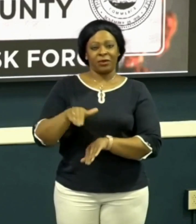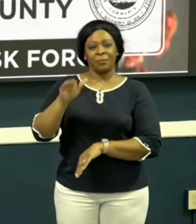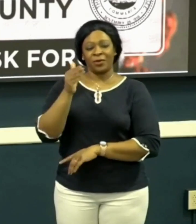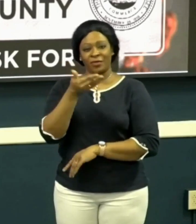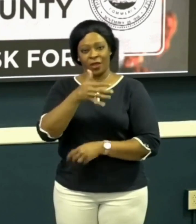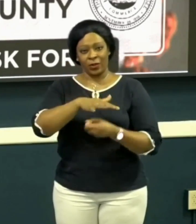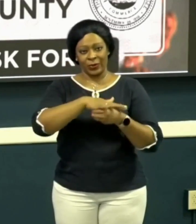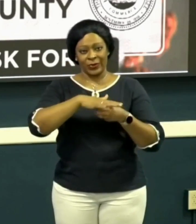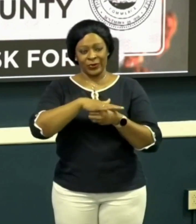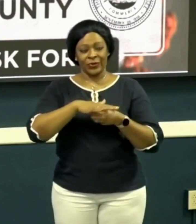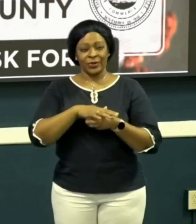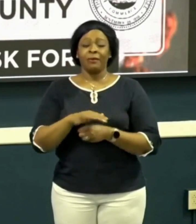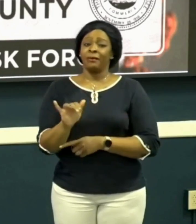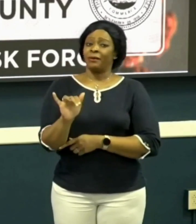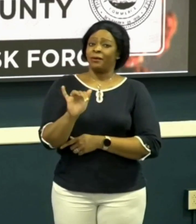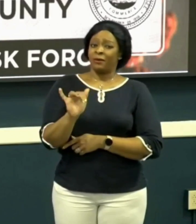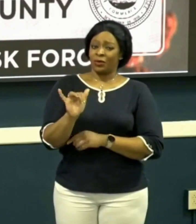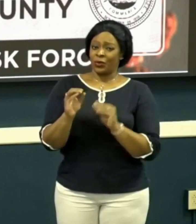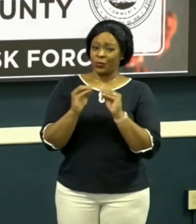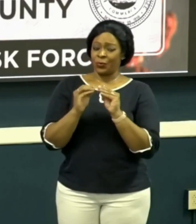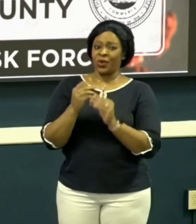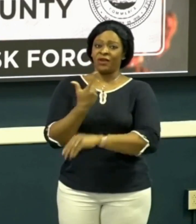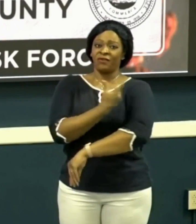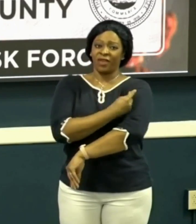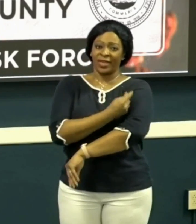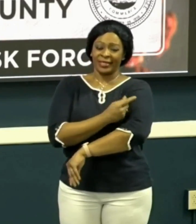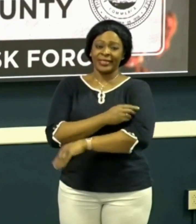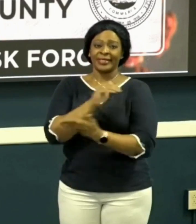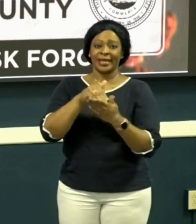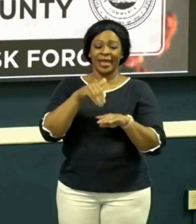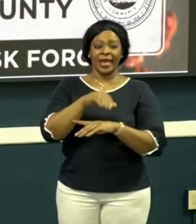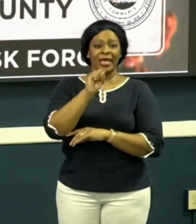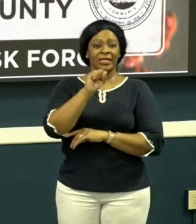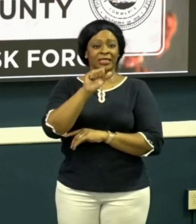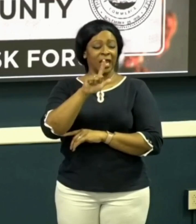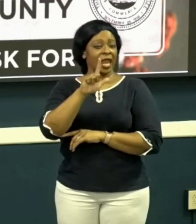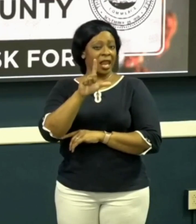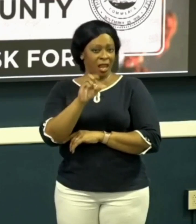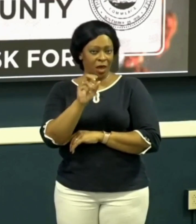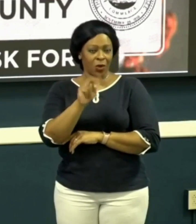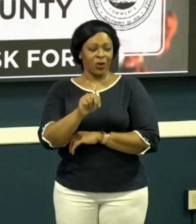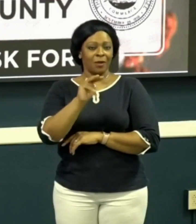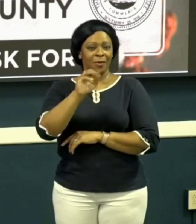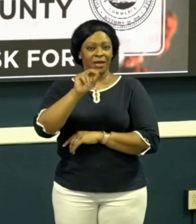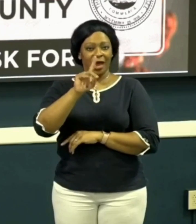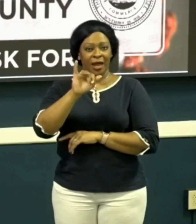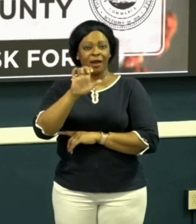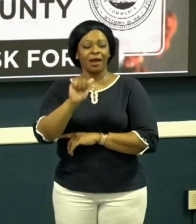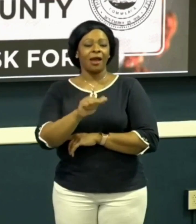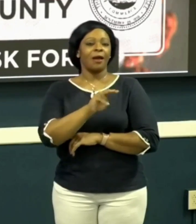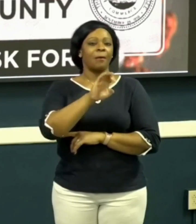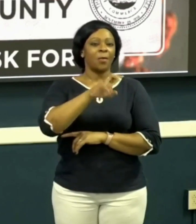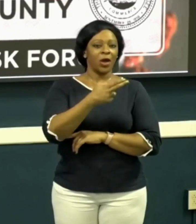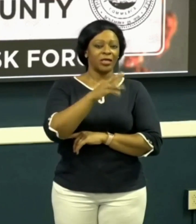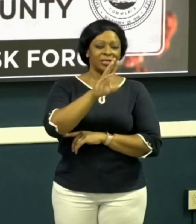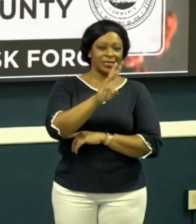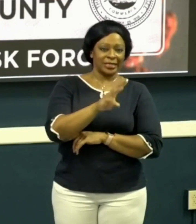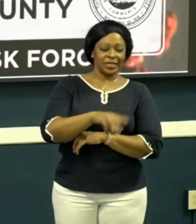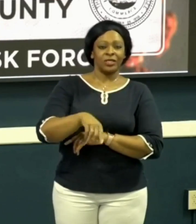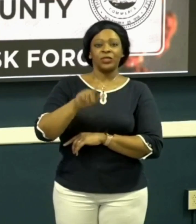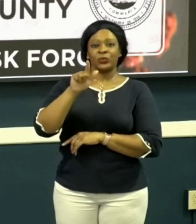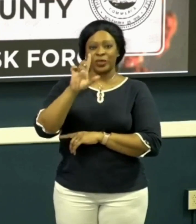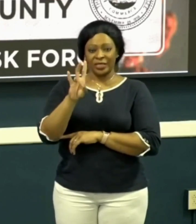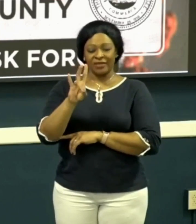older. Additional vaccination dates at Salon Monarca are March 6th, March 27th,